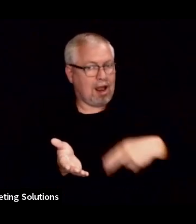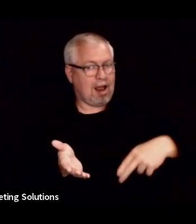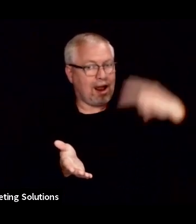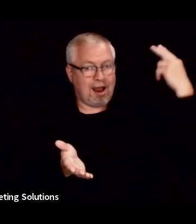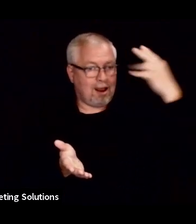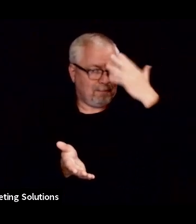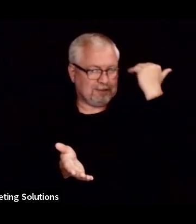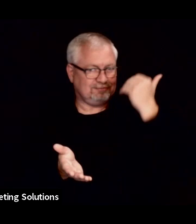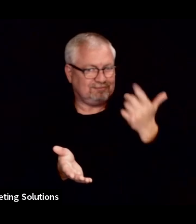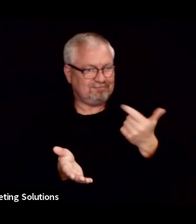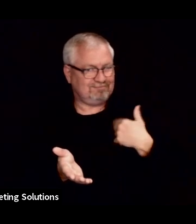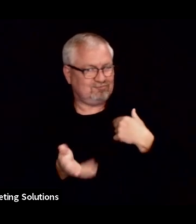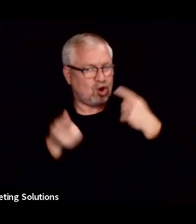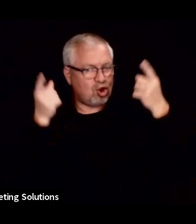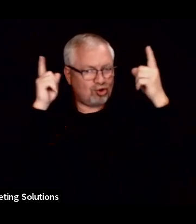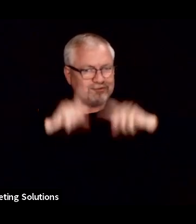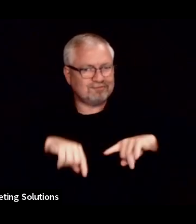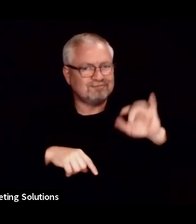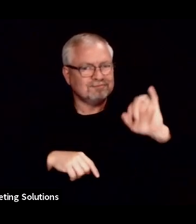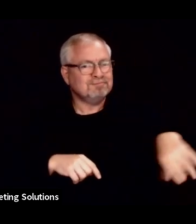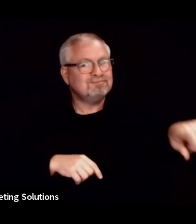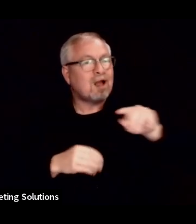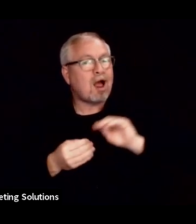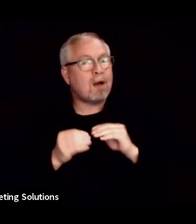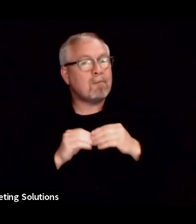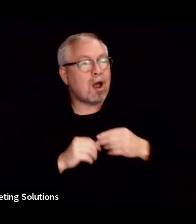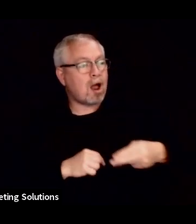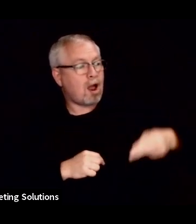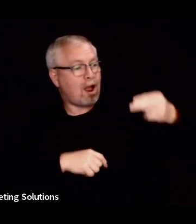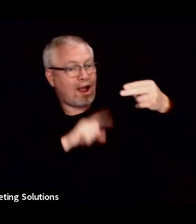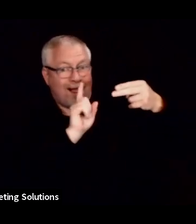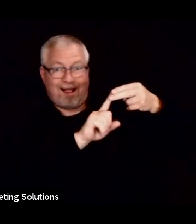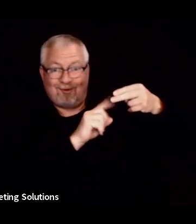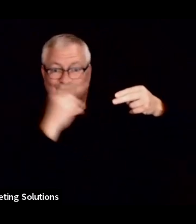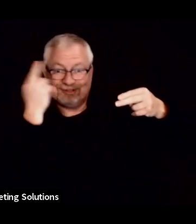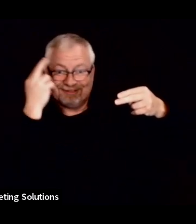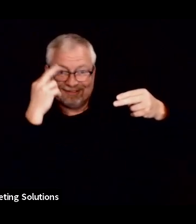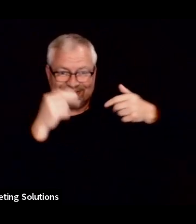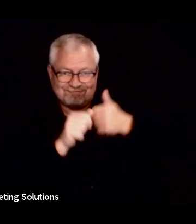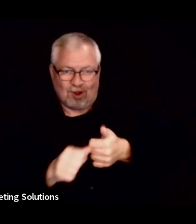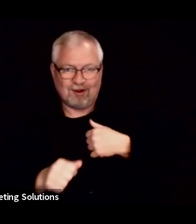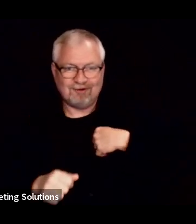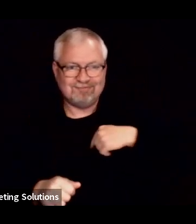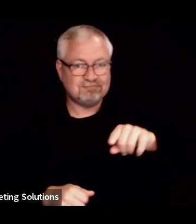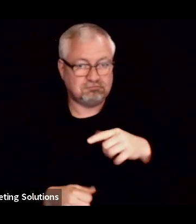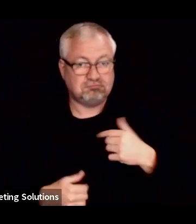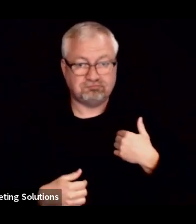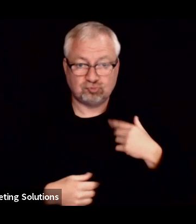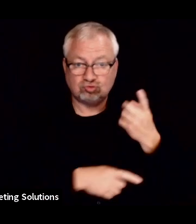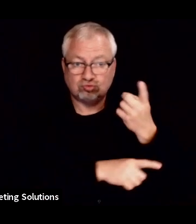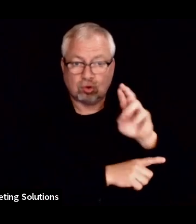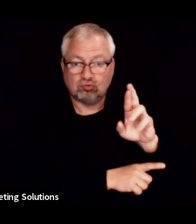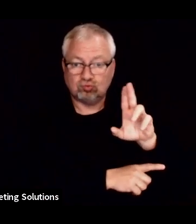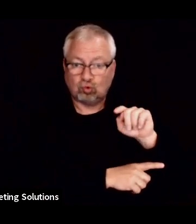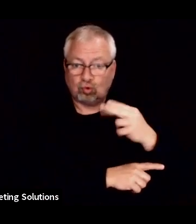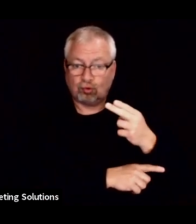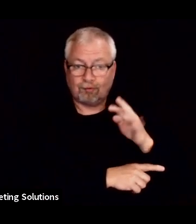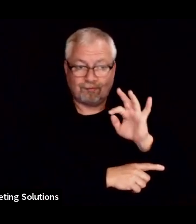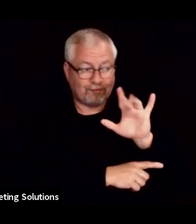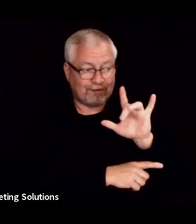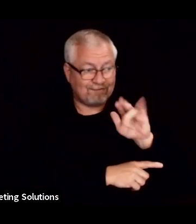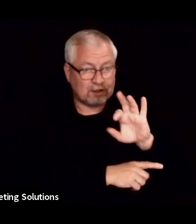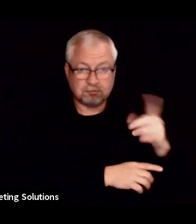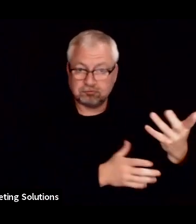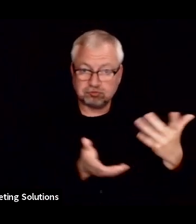same general things. I certainly invite Dr. Linfield to chime in on the conversations she's had with colleagues at